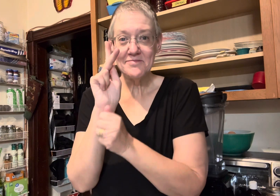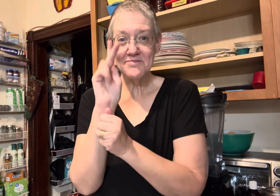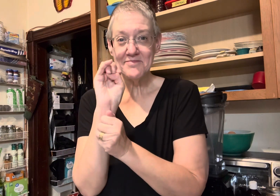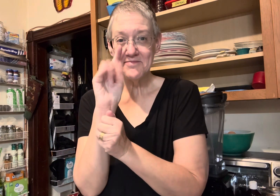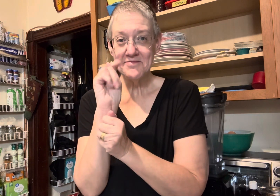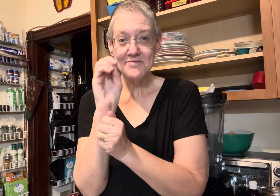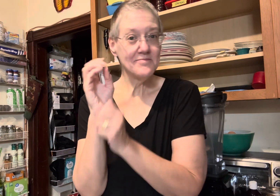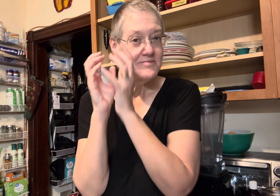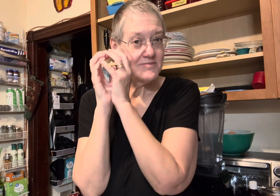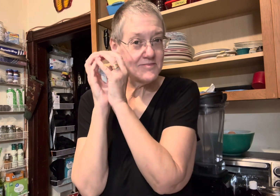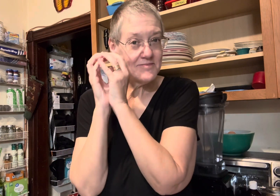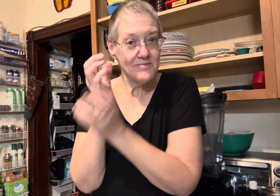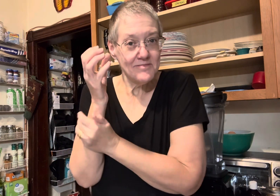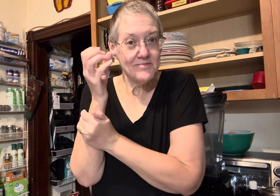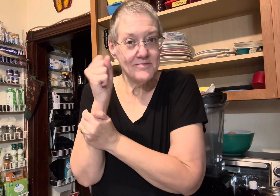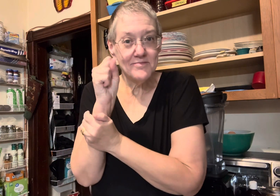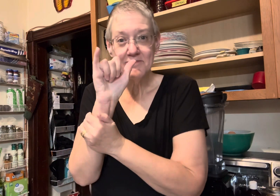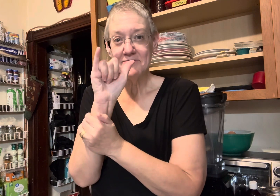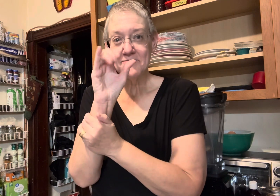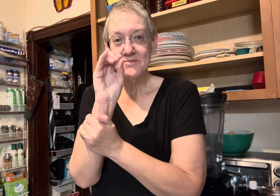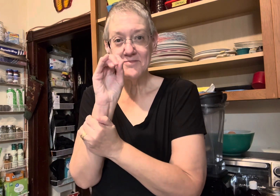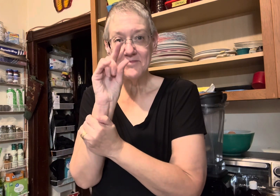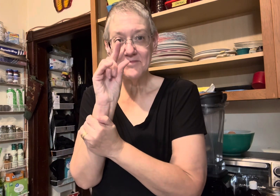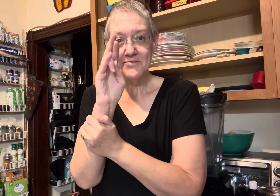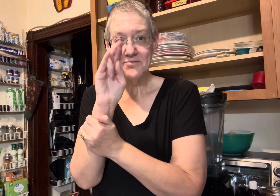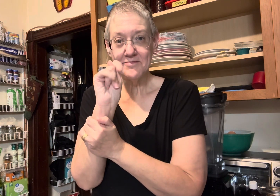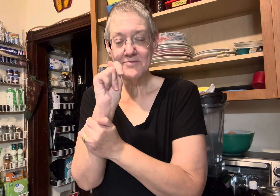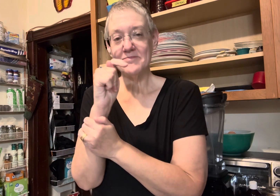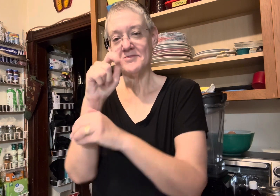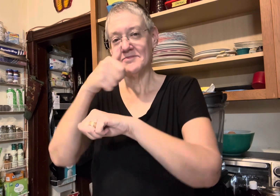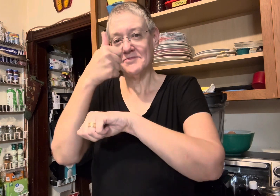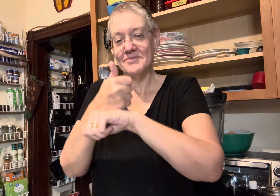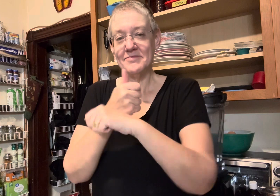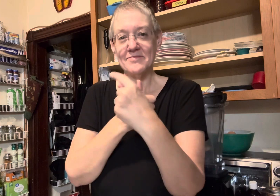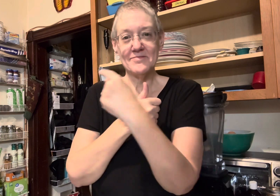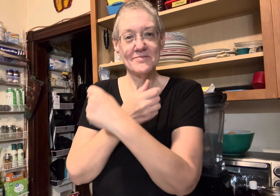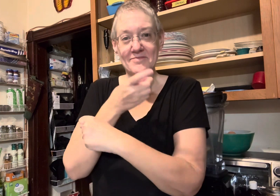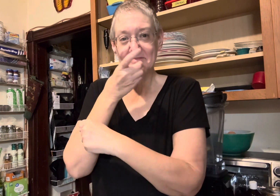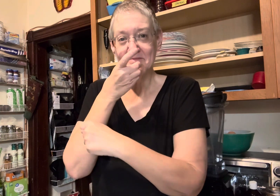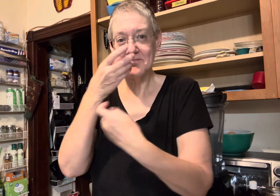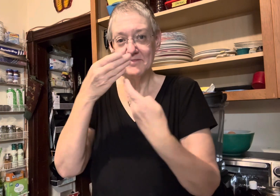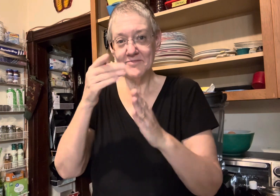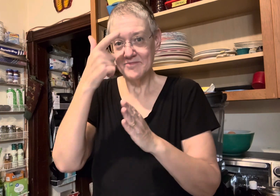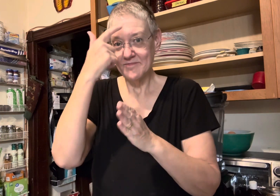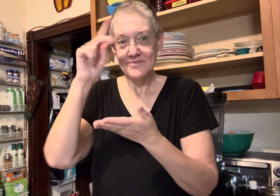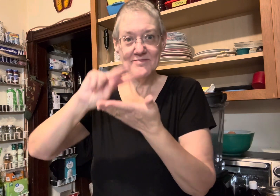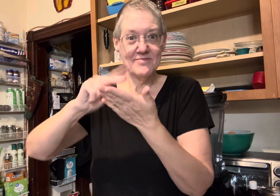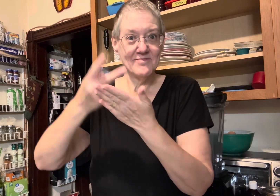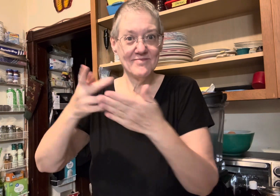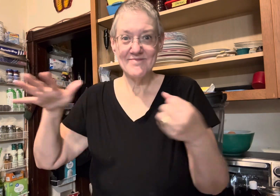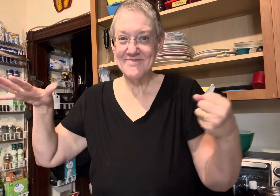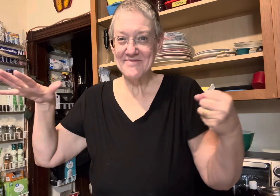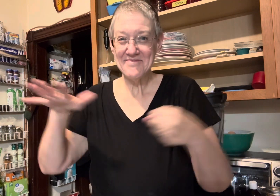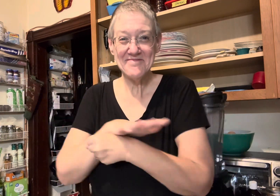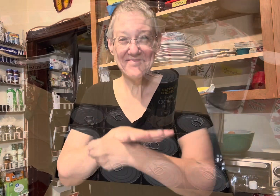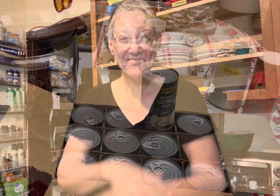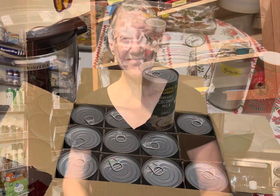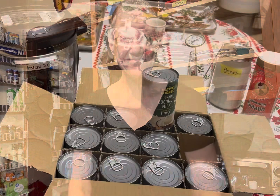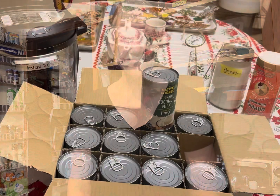Let's start with our keto coconut milk yogurt. I've set it up in the dining room because this kitchen